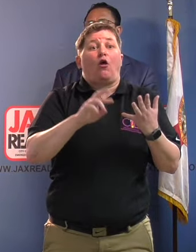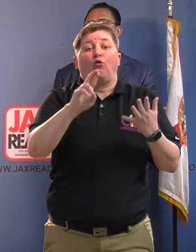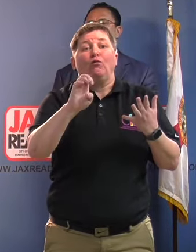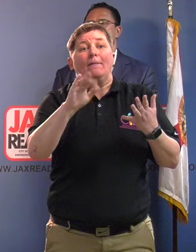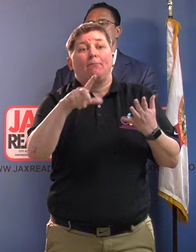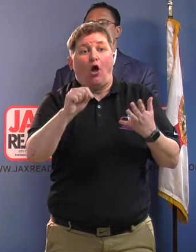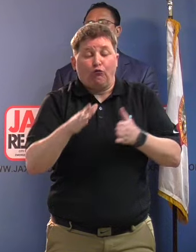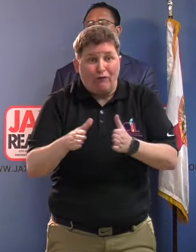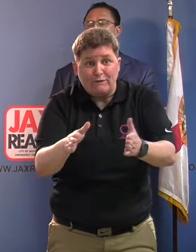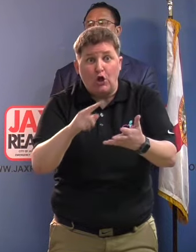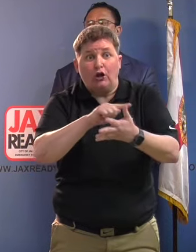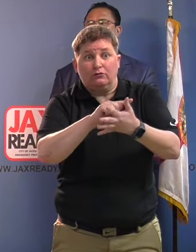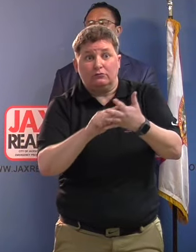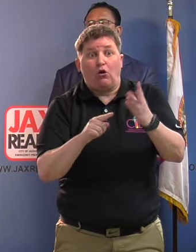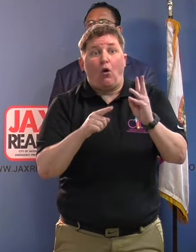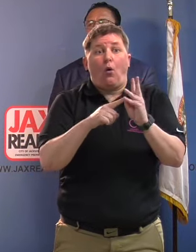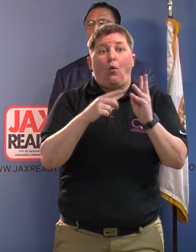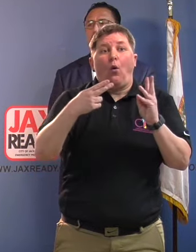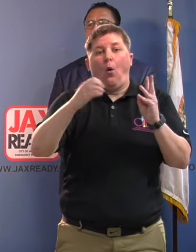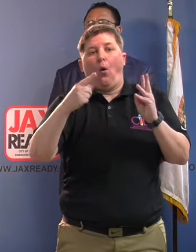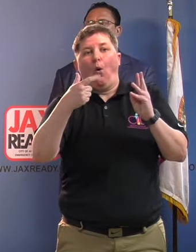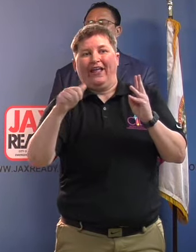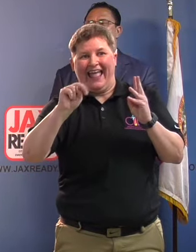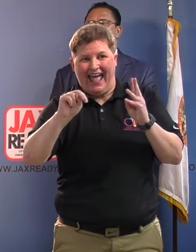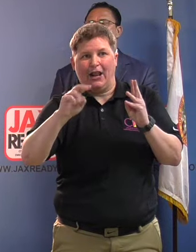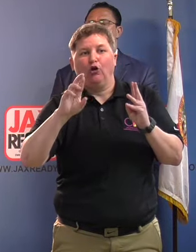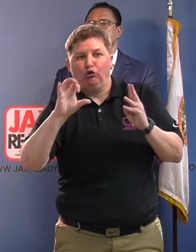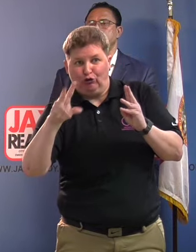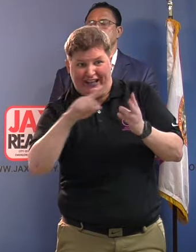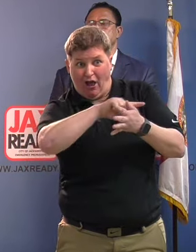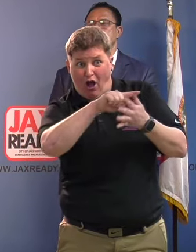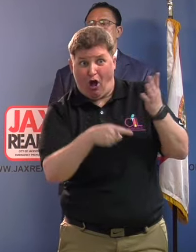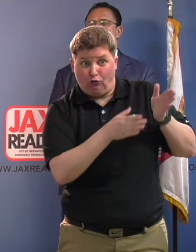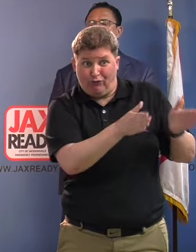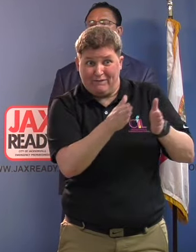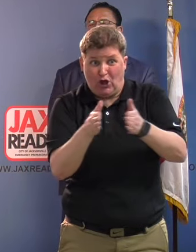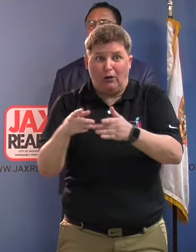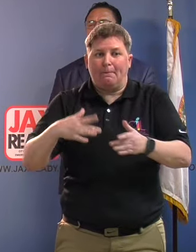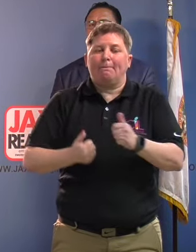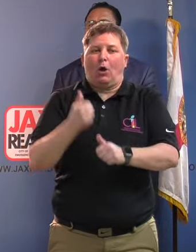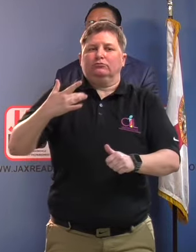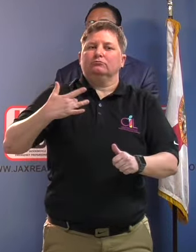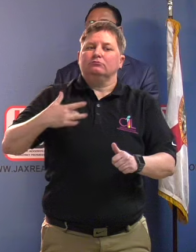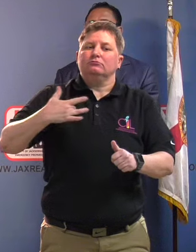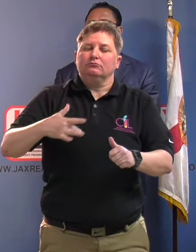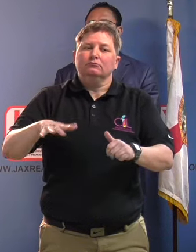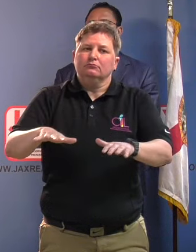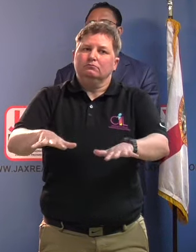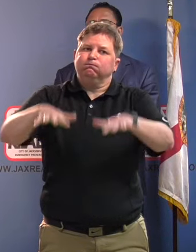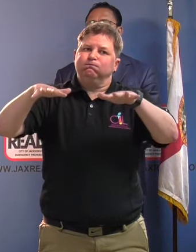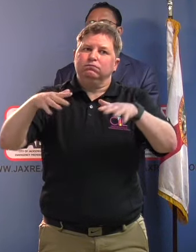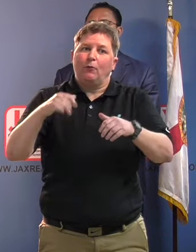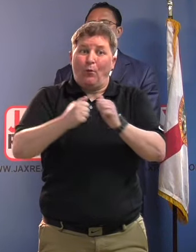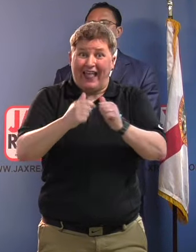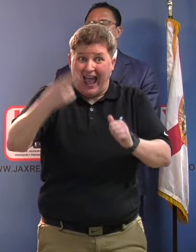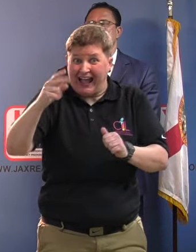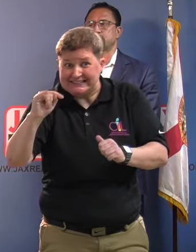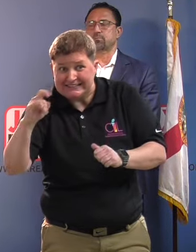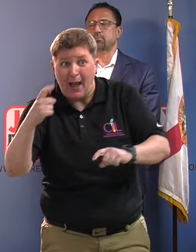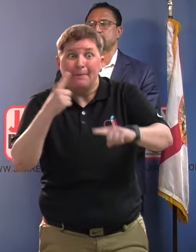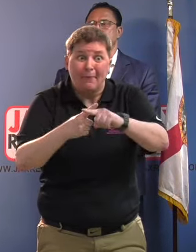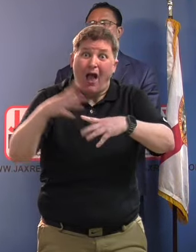as Hogan's Creek. We think those are some of the more vulnerable locations where we'll have high tide with that southerly wind push, the strong southerly winds. So